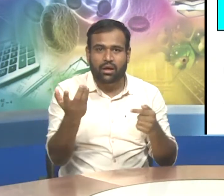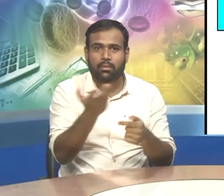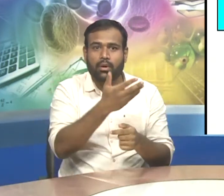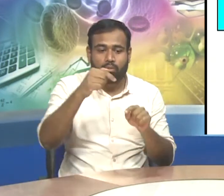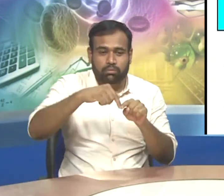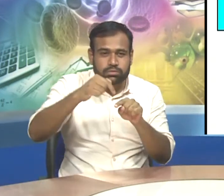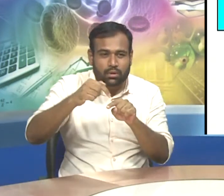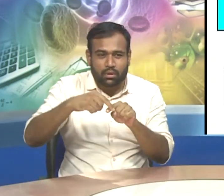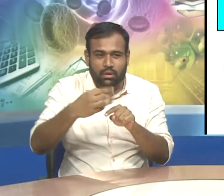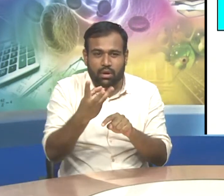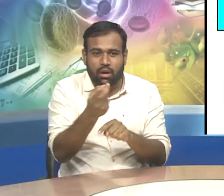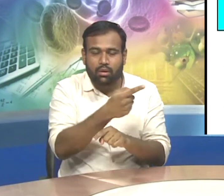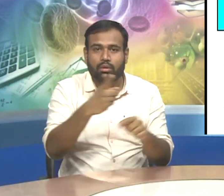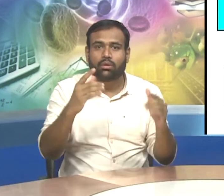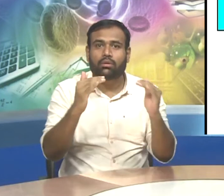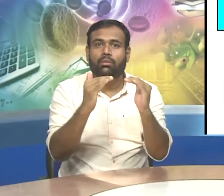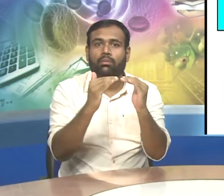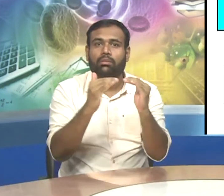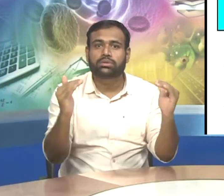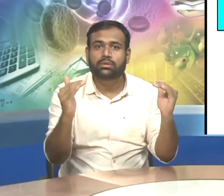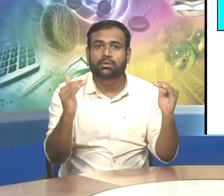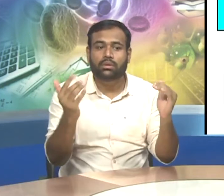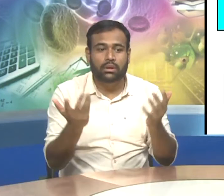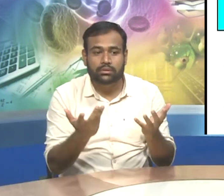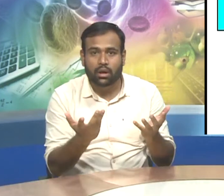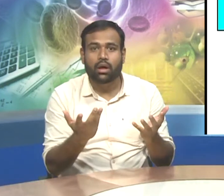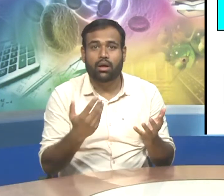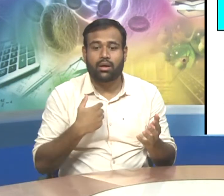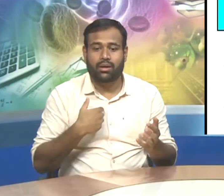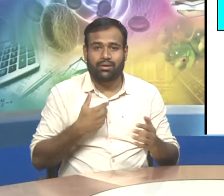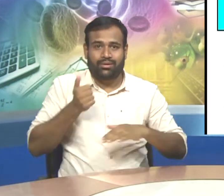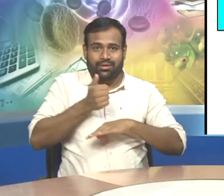on each side are equal to resolve a tied vote.